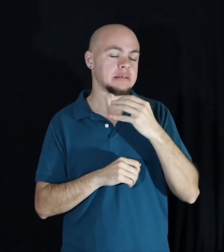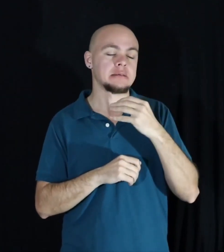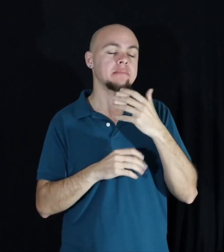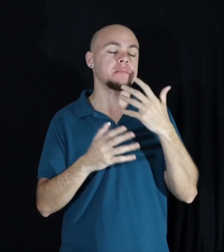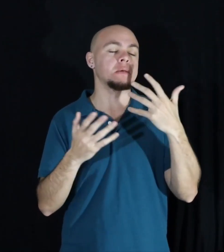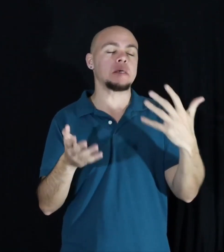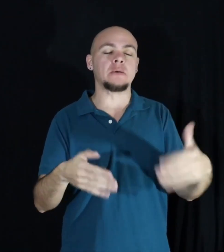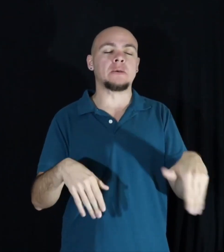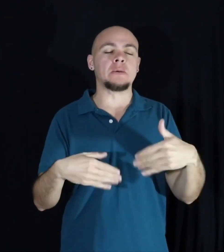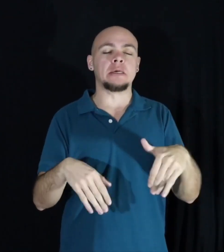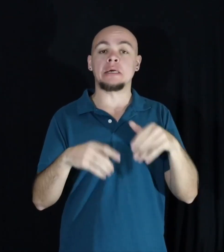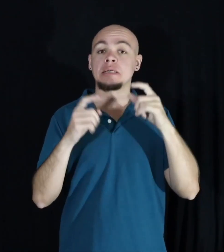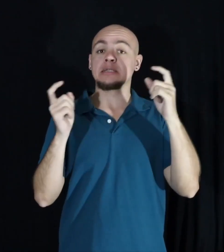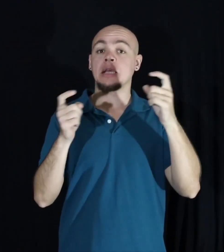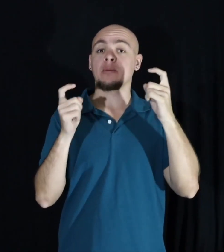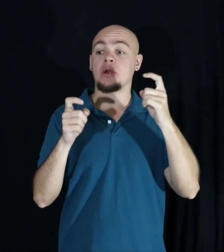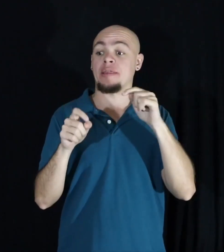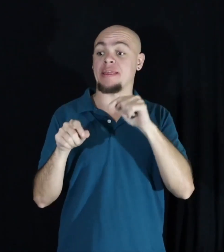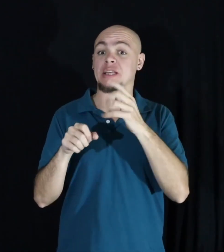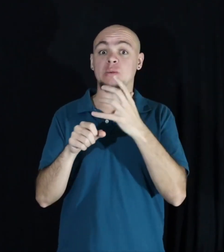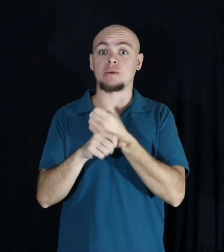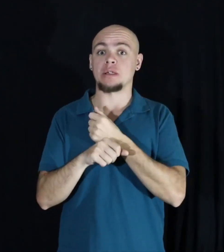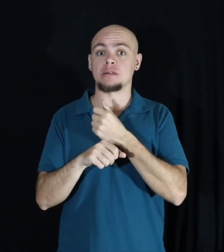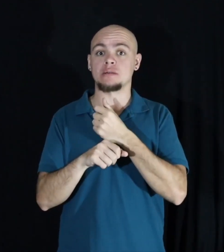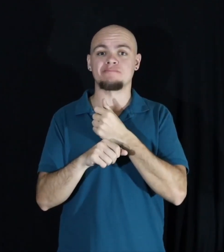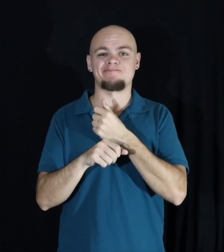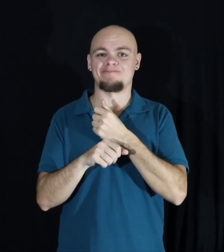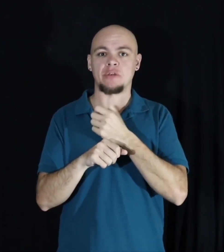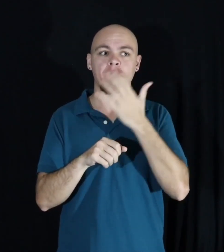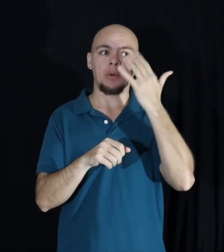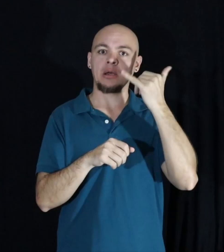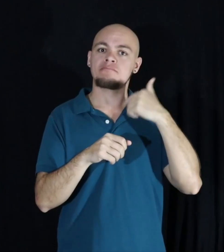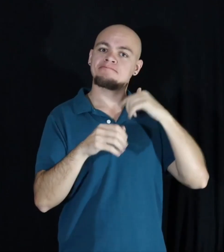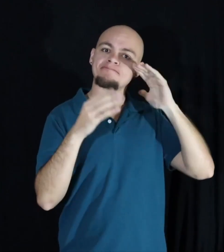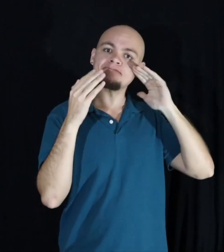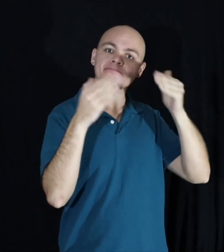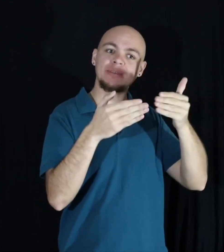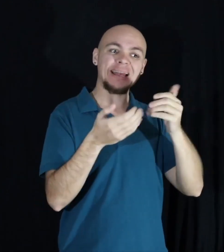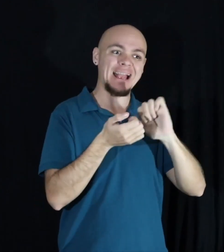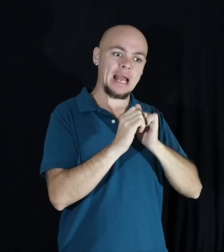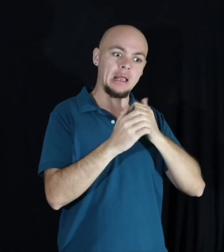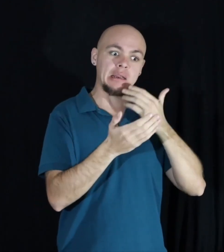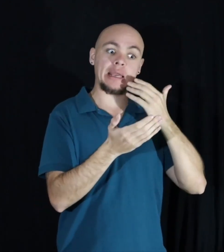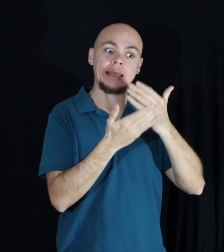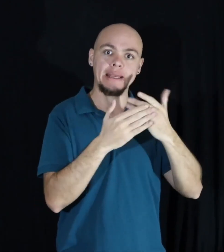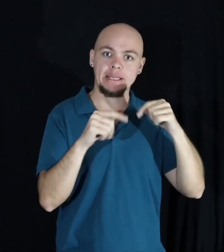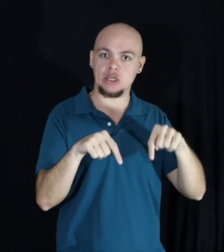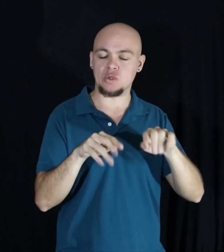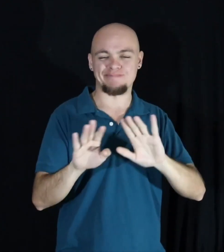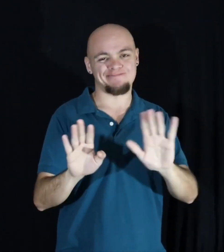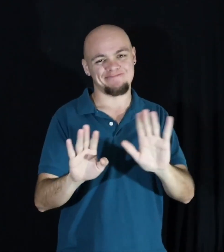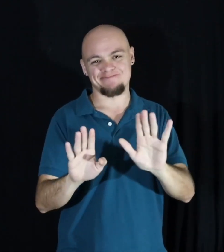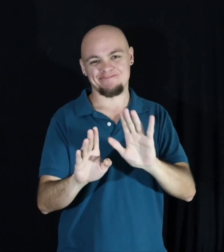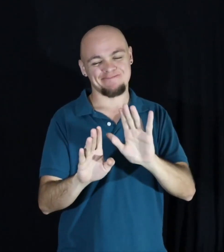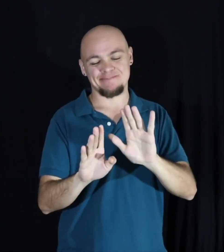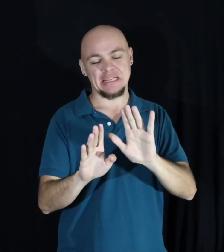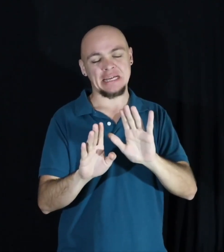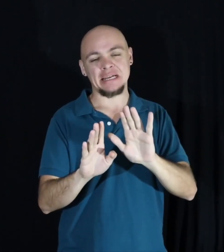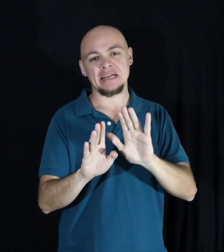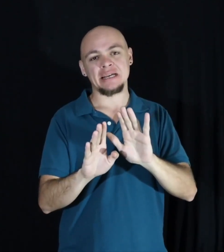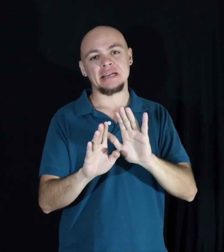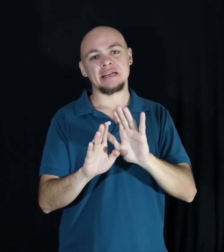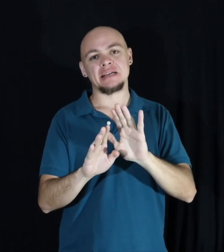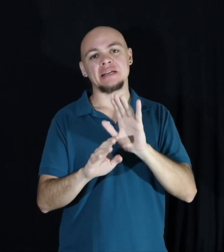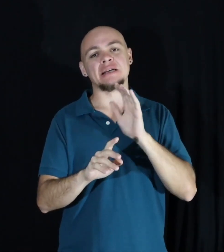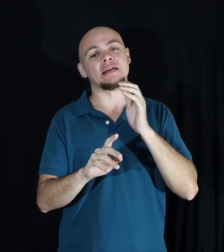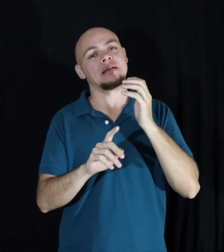win because I've been so focused on the cost of getting here. Don't let yourselves